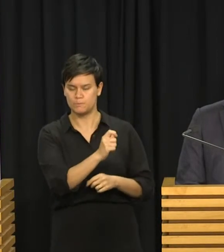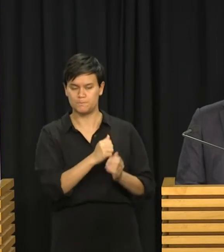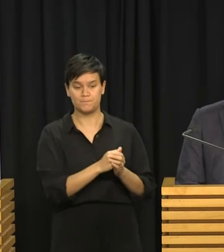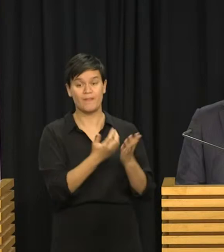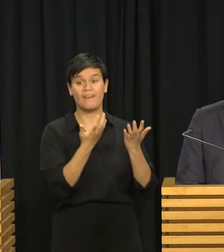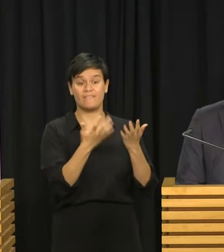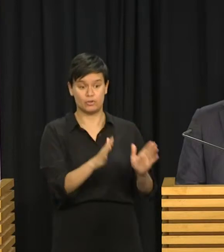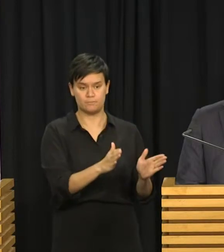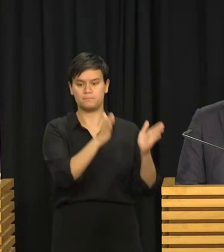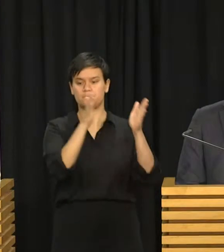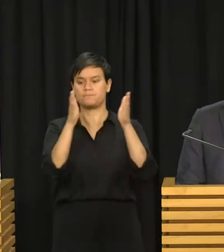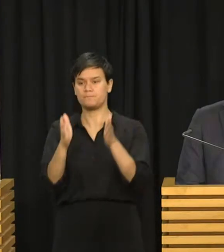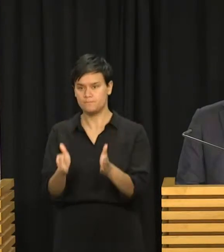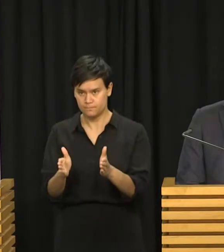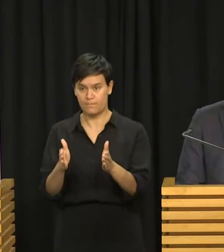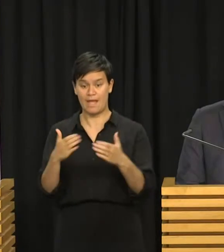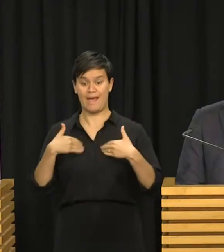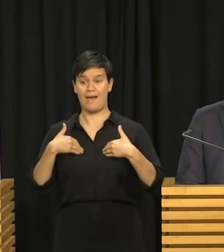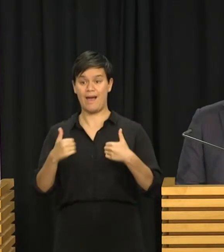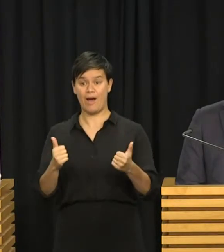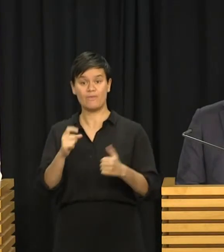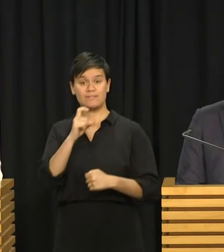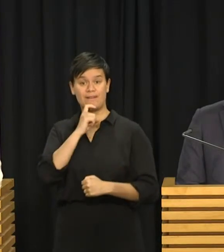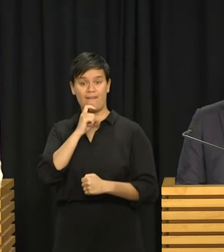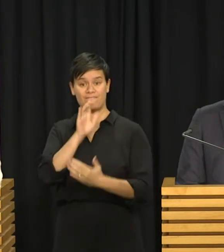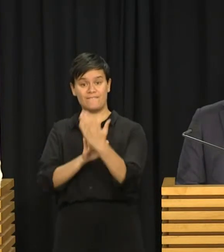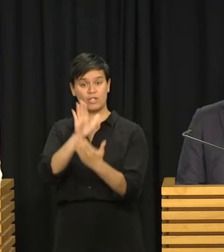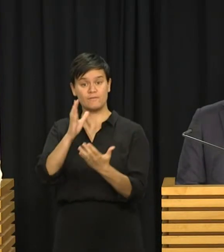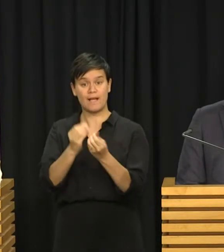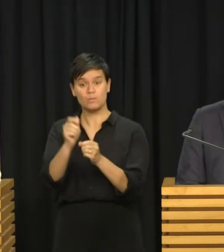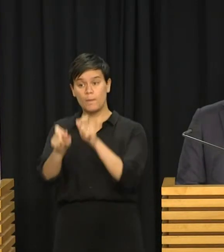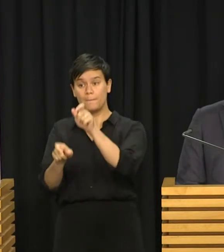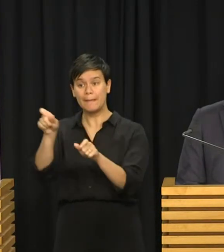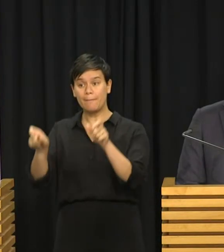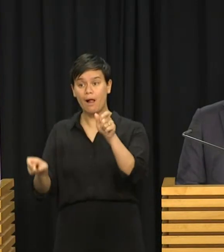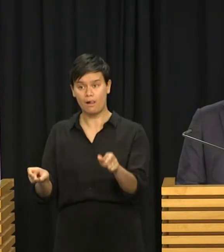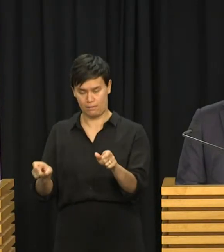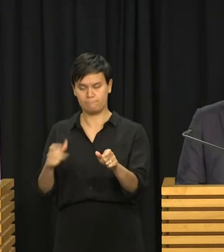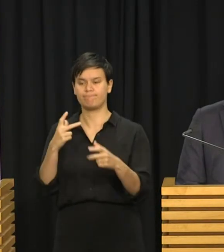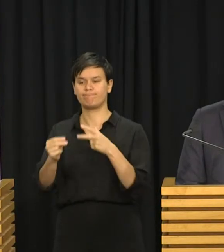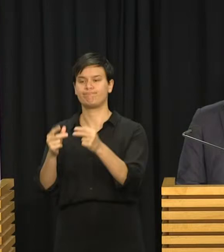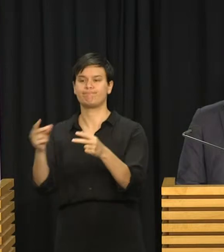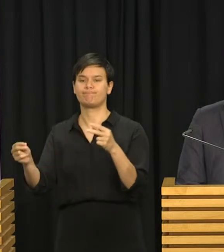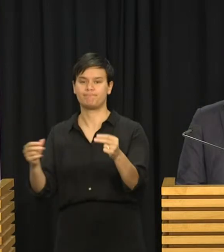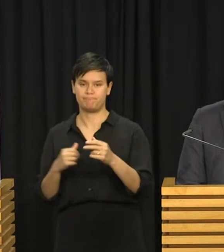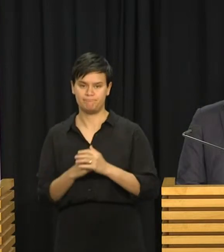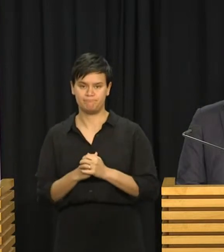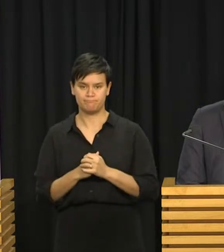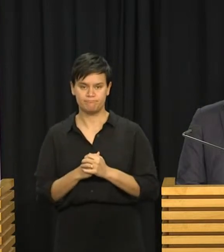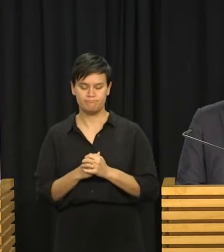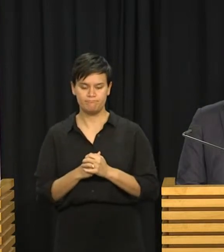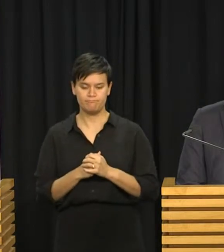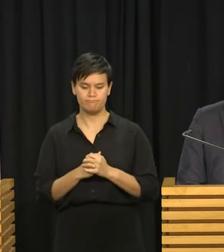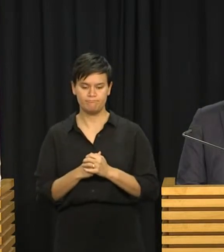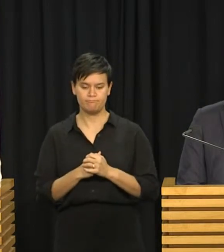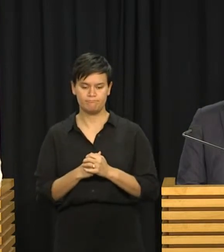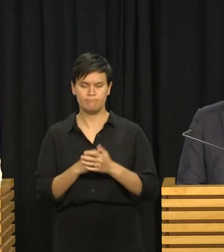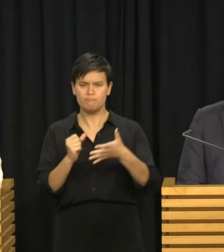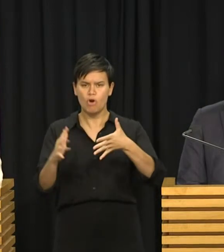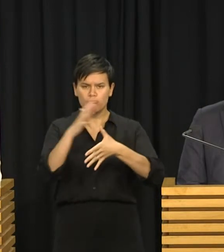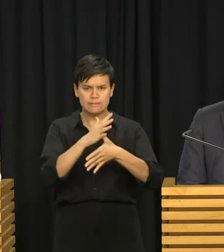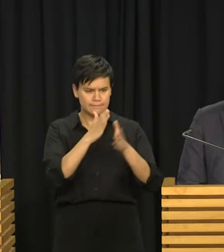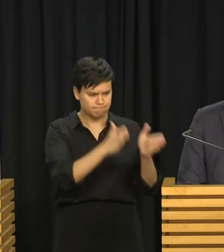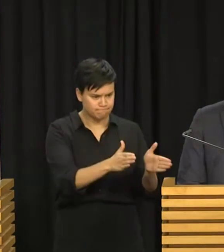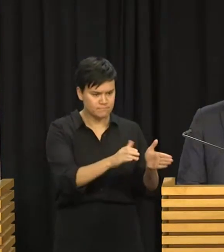2, non-border frontline health workers, this month. We'll be sharing information about the sequencing and wider